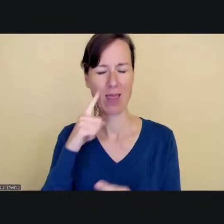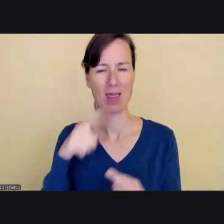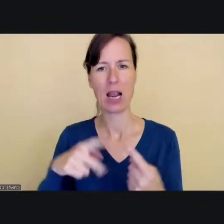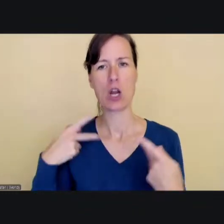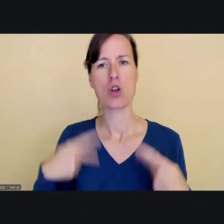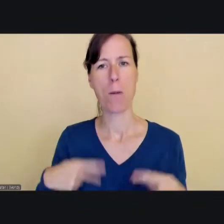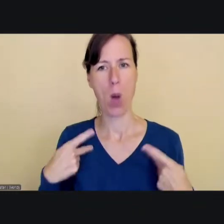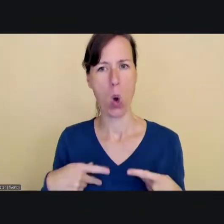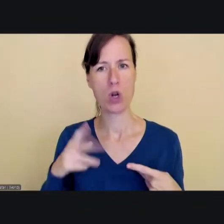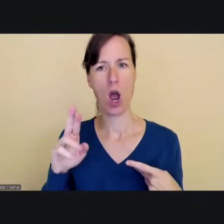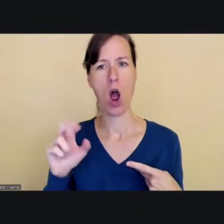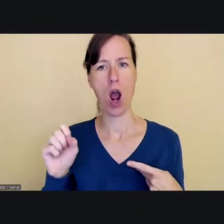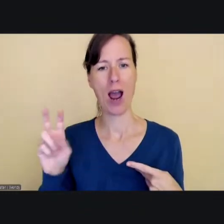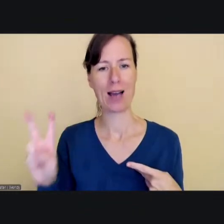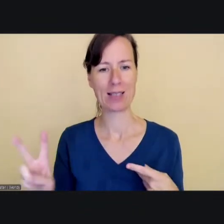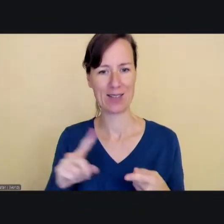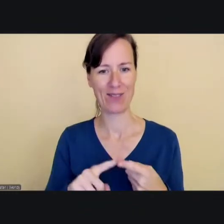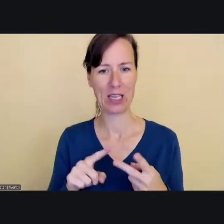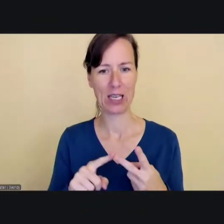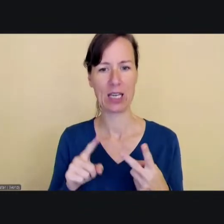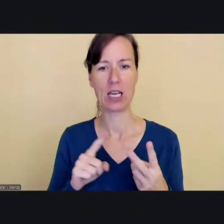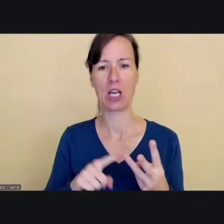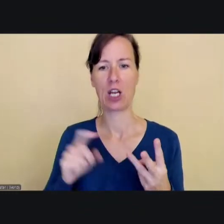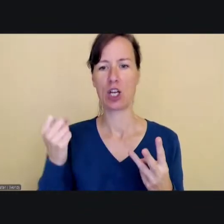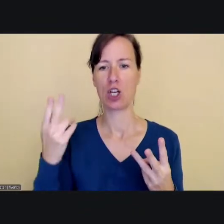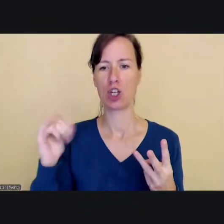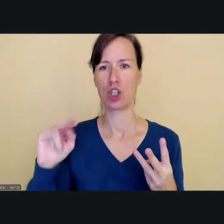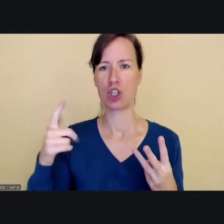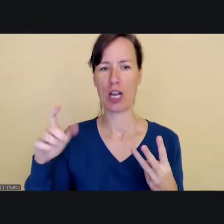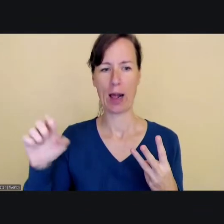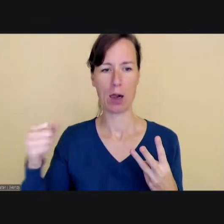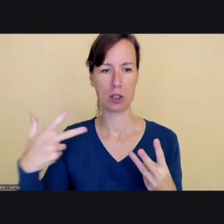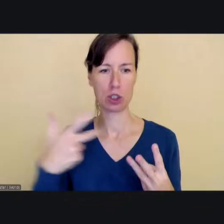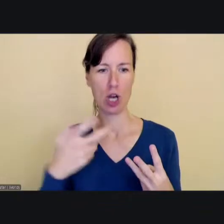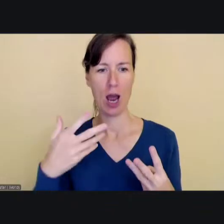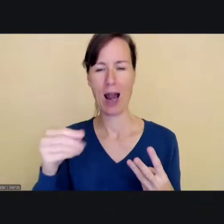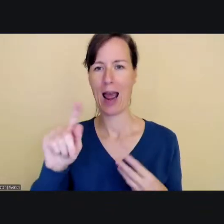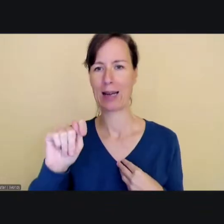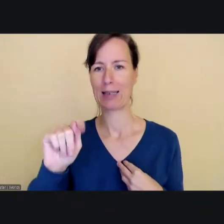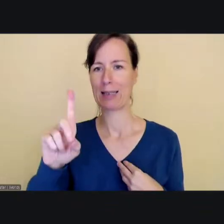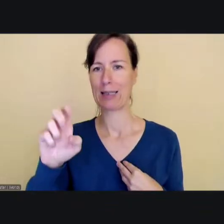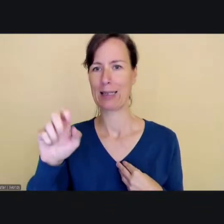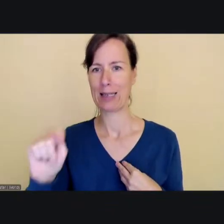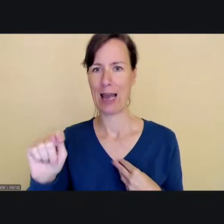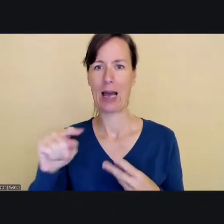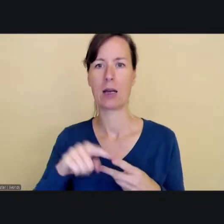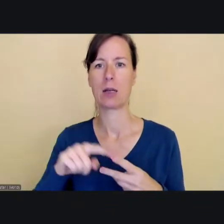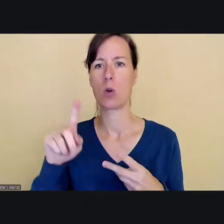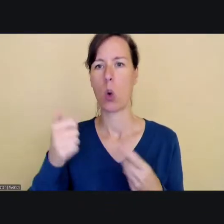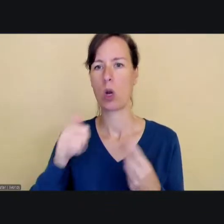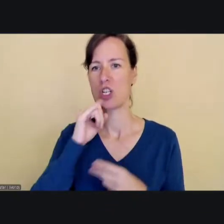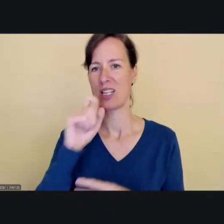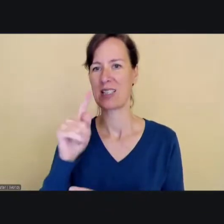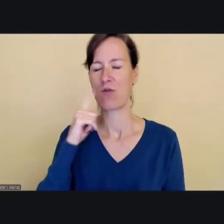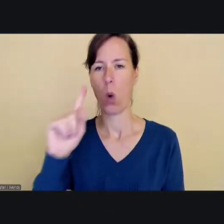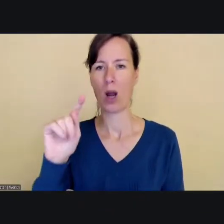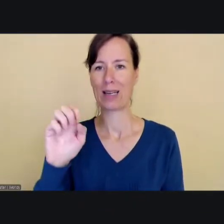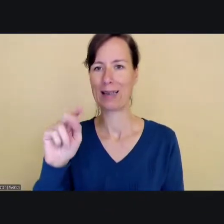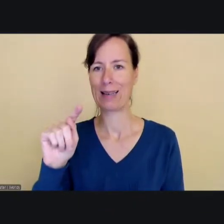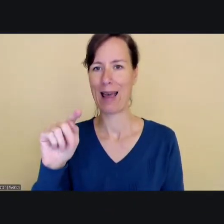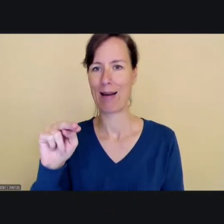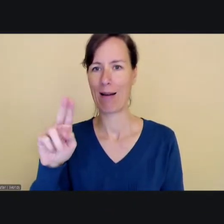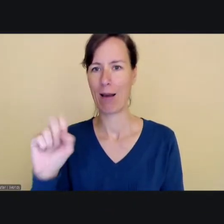seniors, Shingrix, which is shingles, and Tdap, which is the tetanus shot, and COVID-19. Yes, sir. Anything